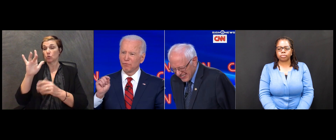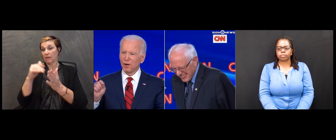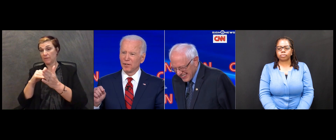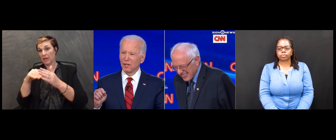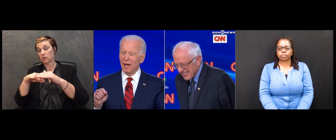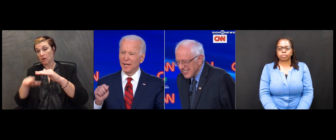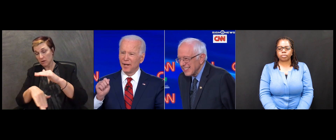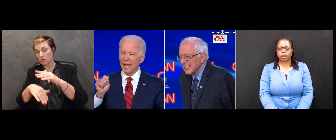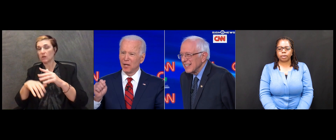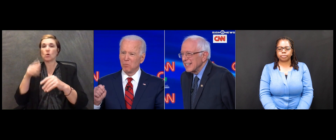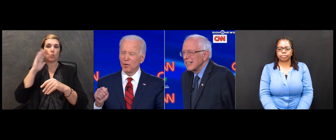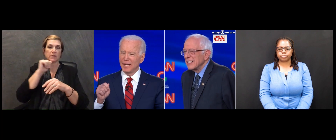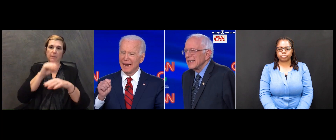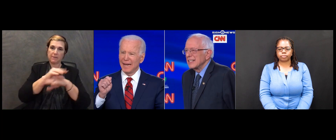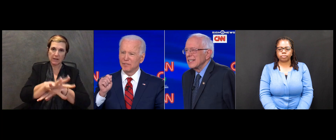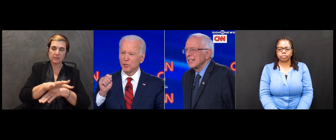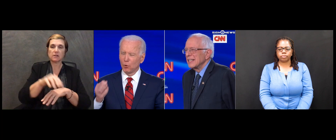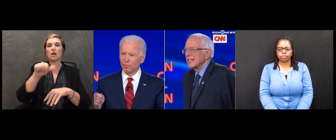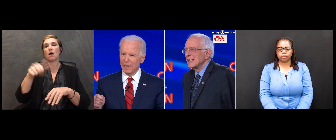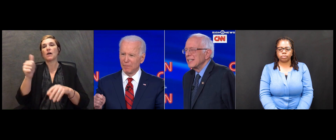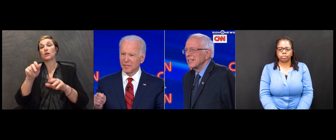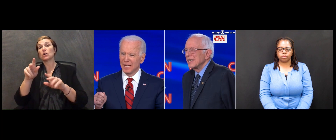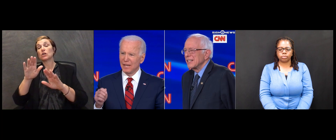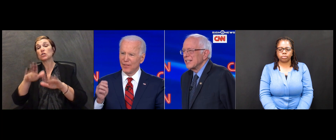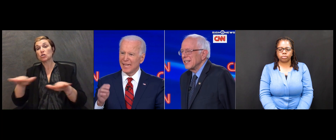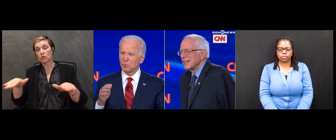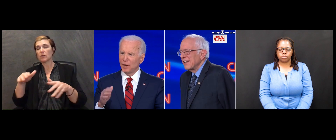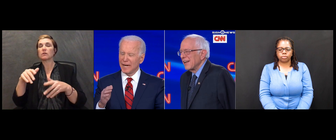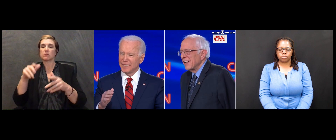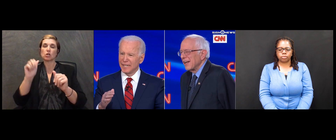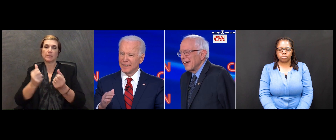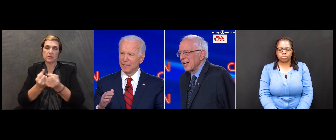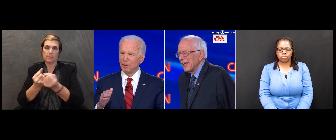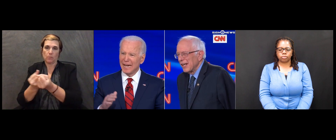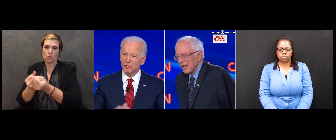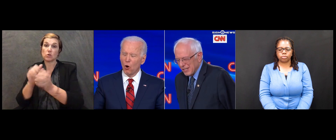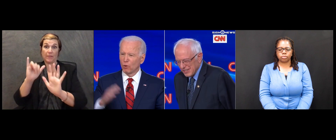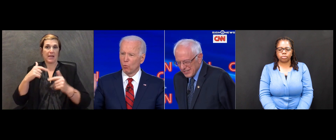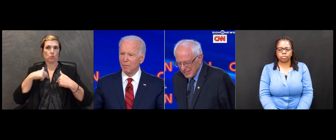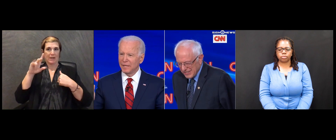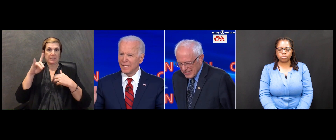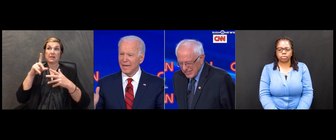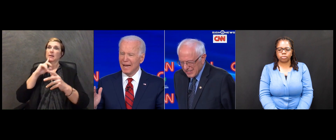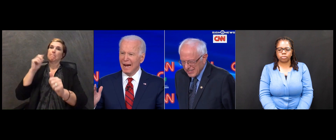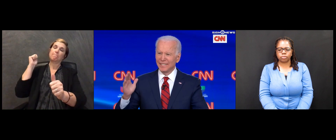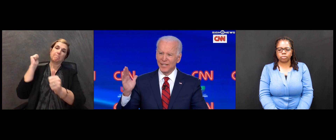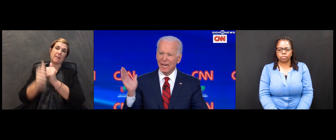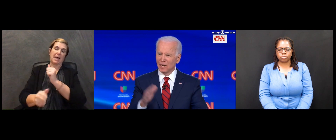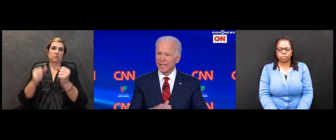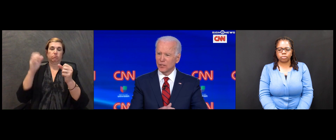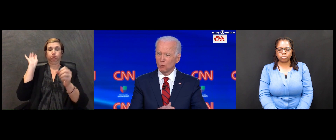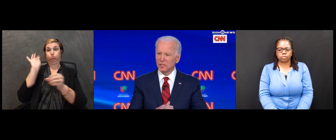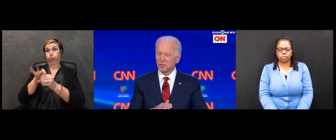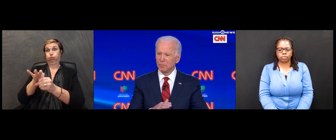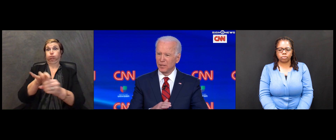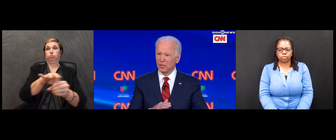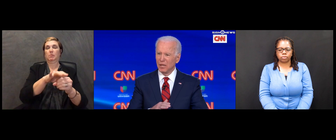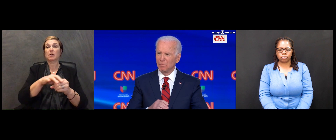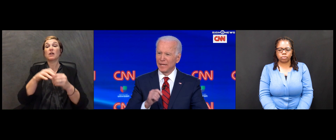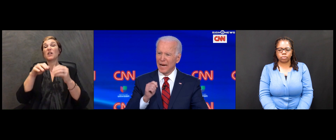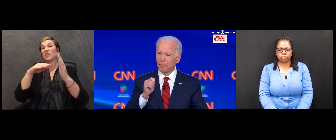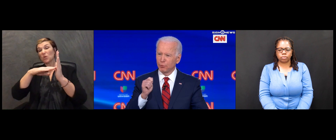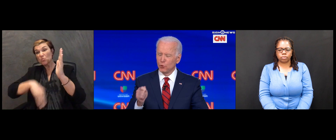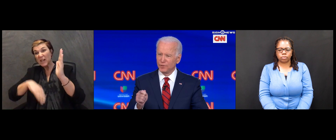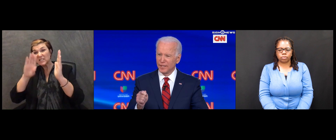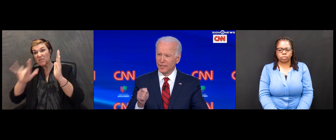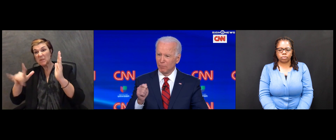go to the front of the line on alimony and support payments. That's what I did. It passed overwhelmingly. I did not like the rest of the bill,